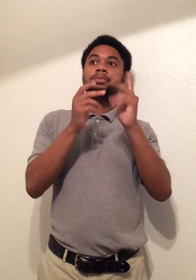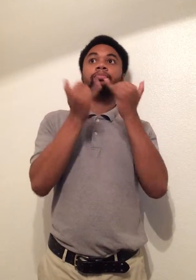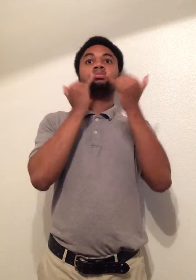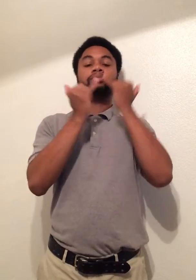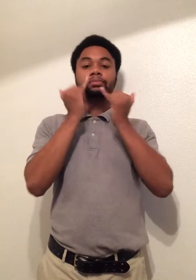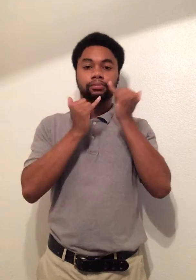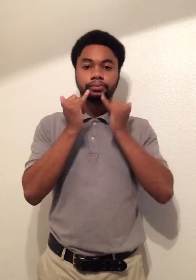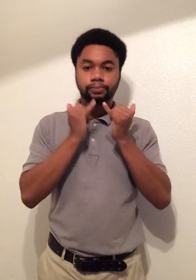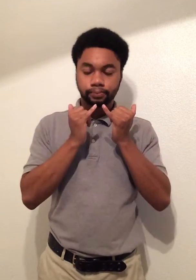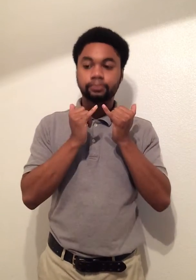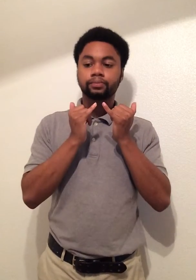We're going over this.